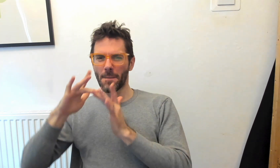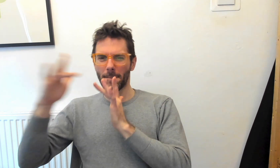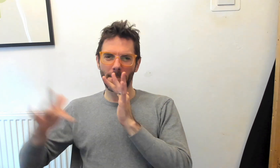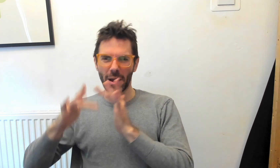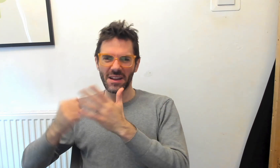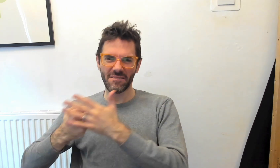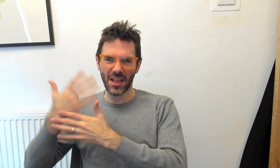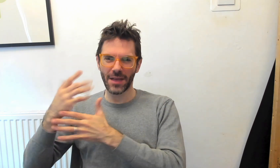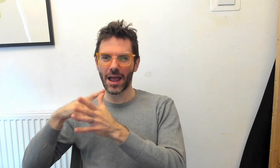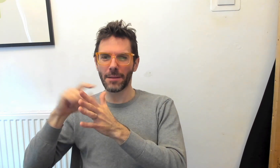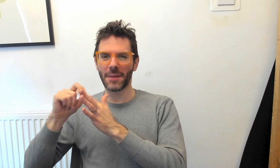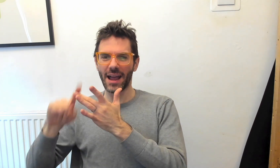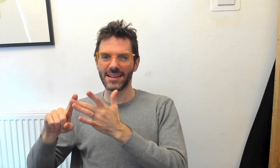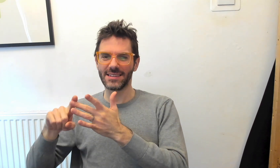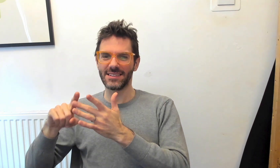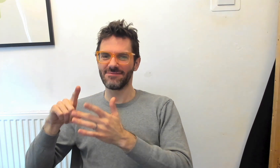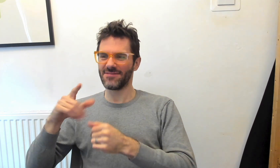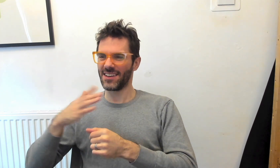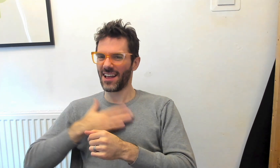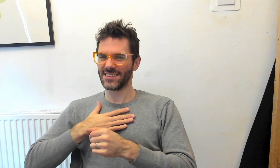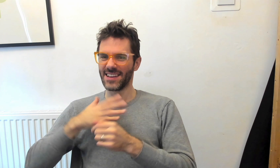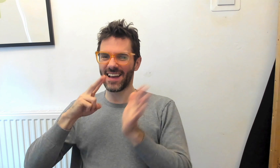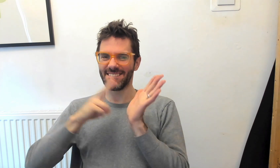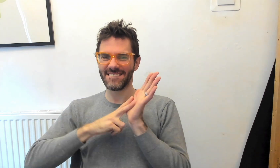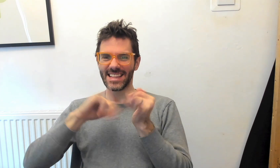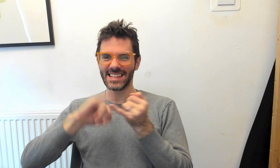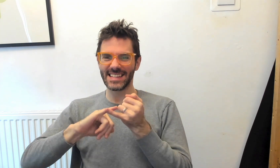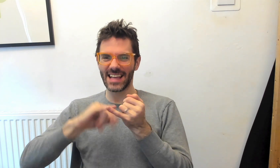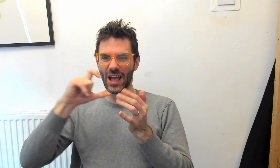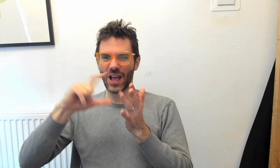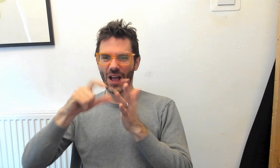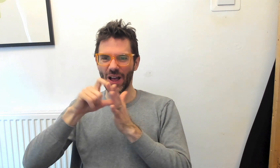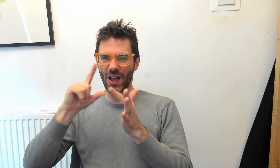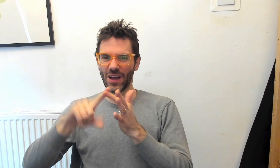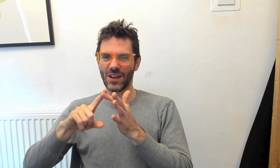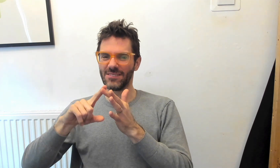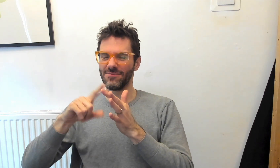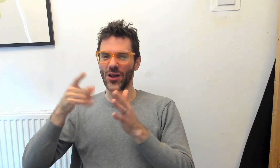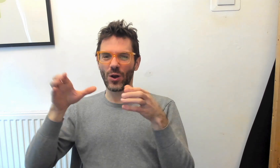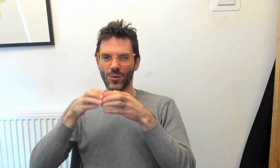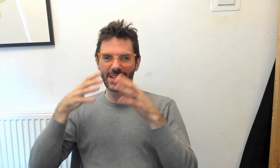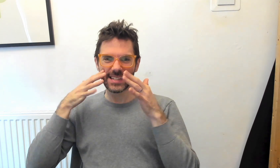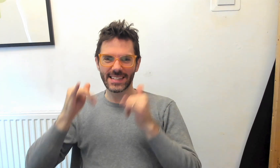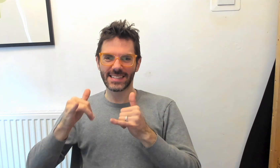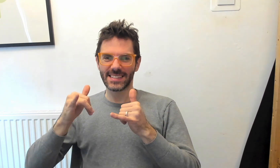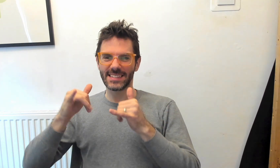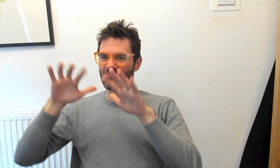Previously in web development, API, using VS Code, you do unit testing,